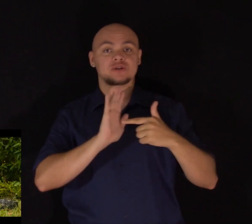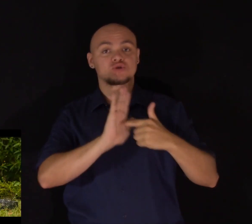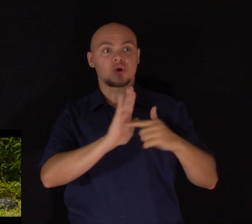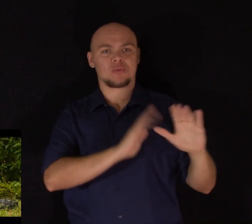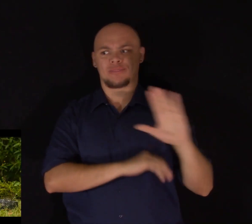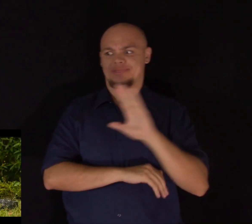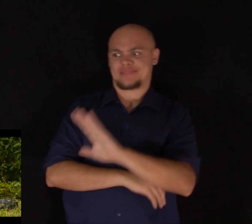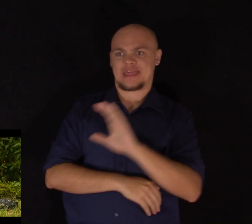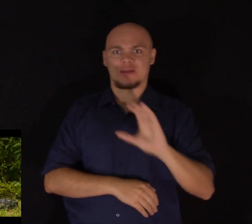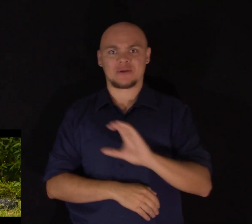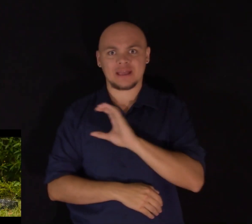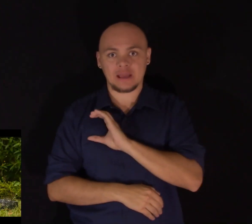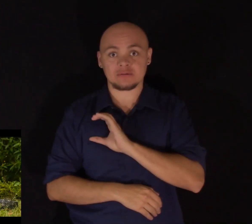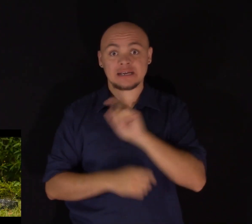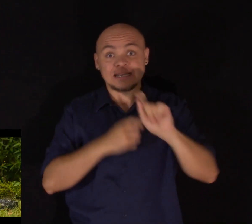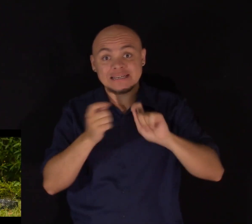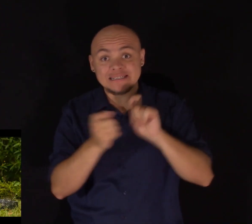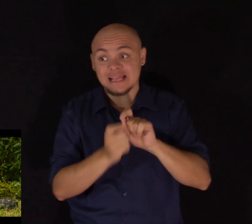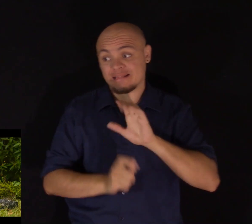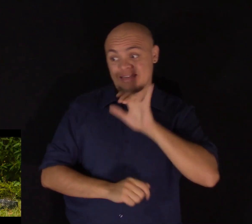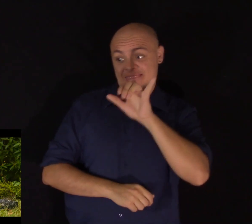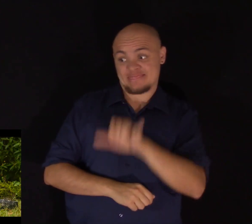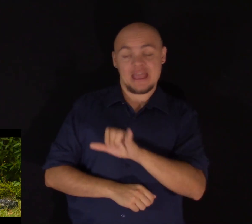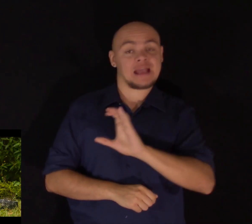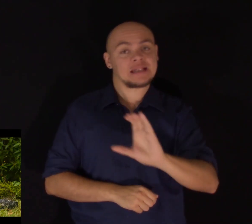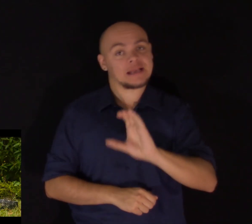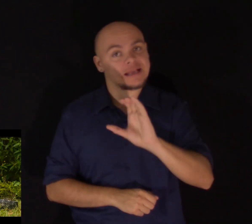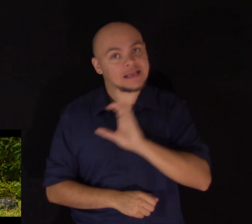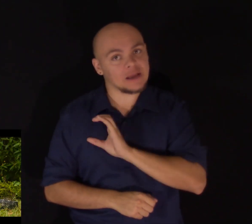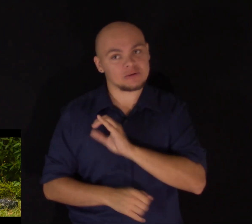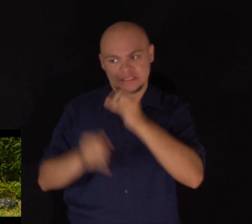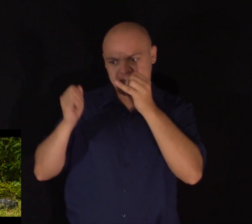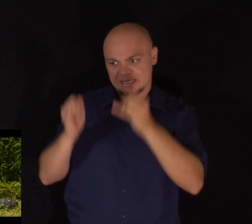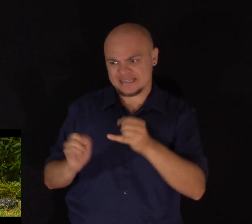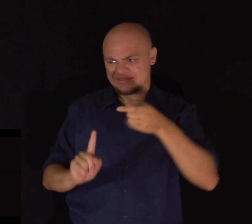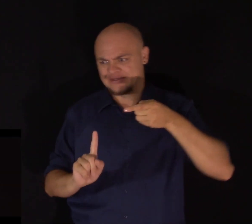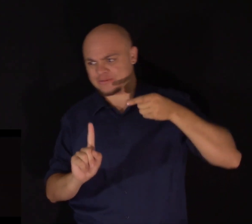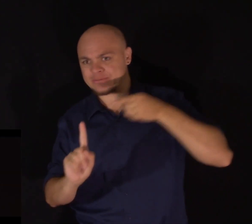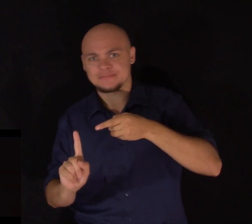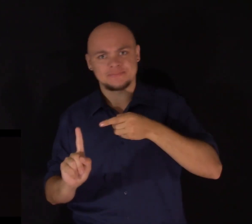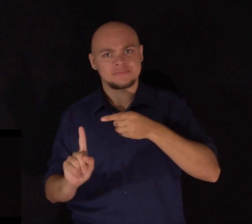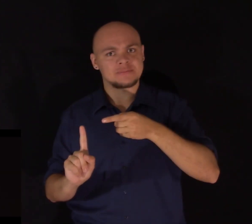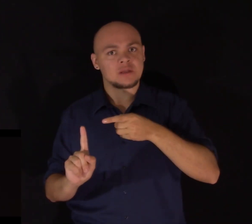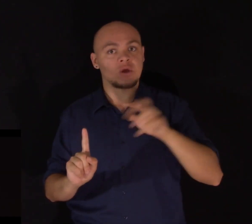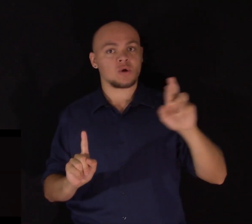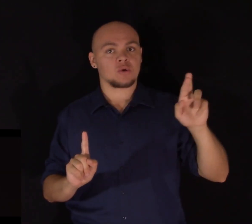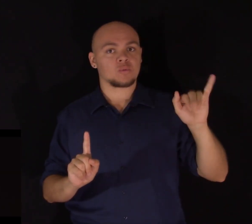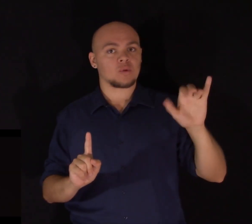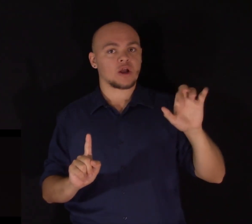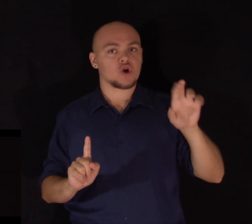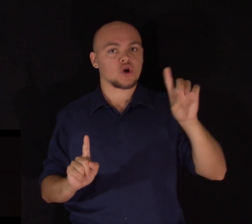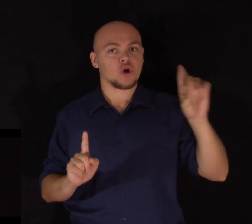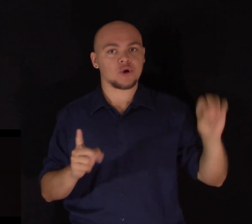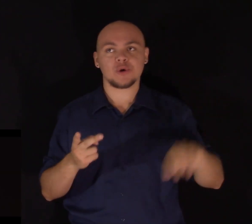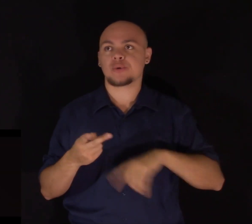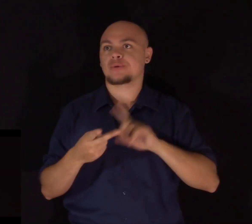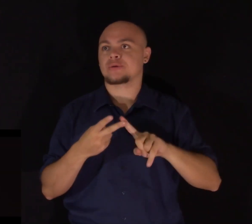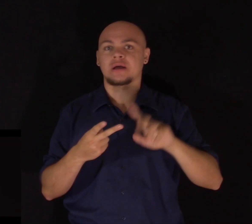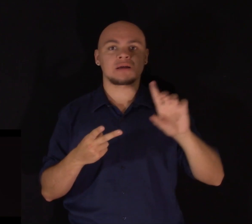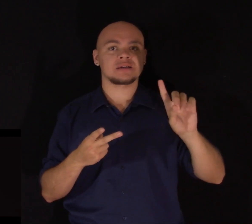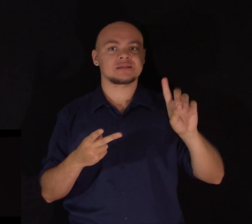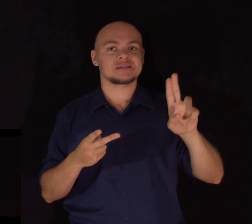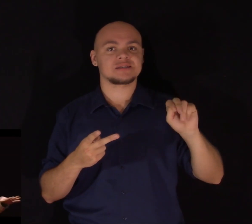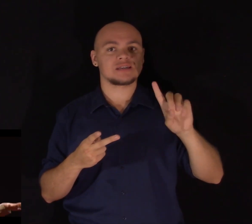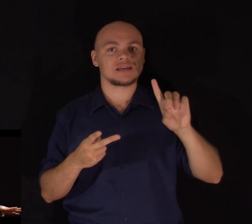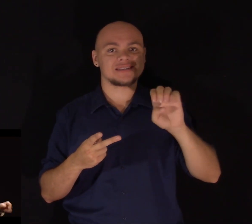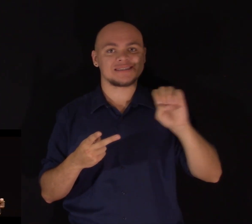are exactly that, characters. Each one of them is an individual. Ricardo, Dundee, Blackwater,